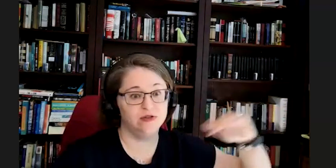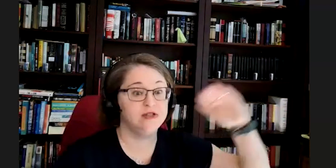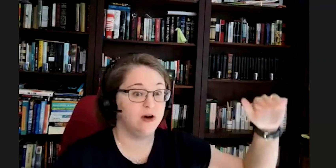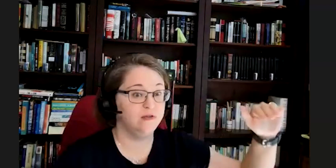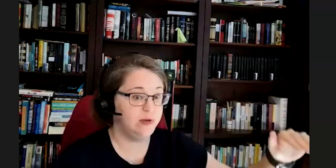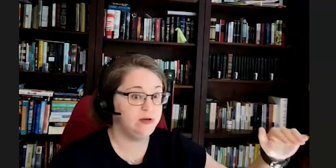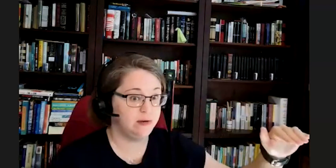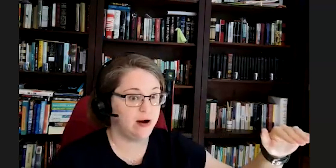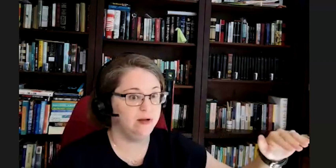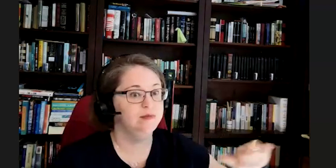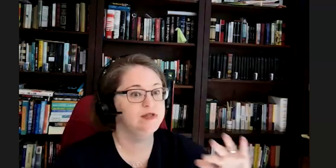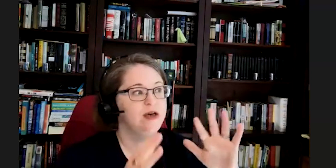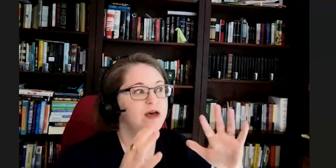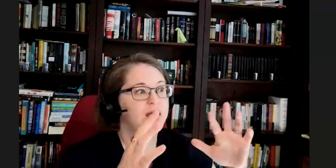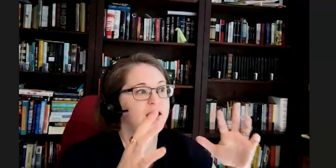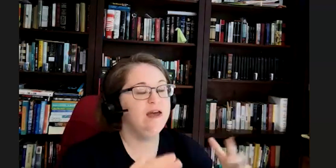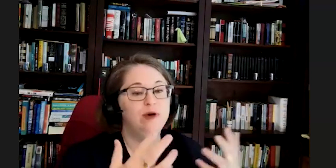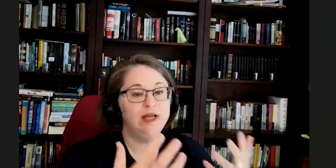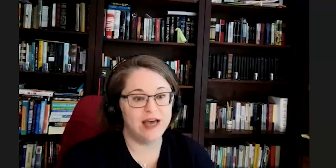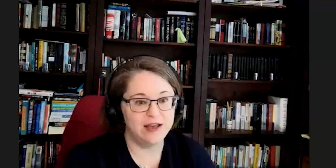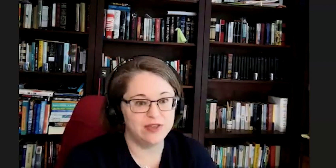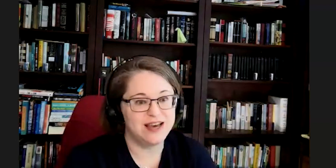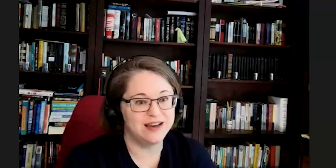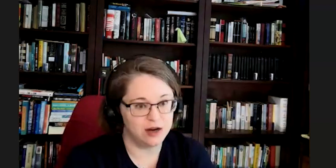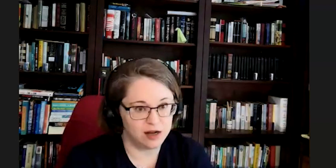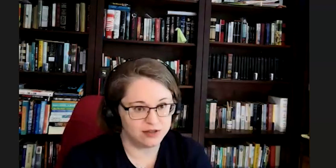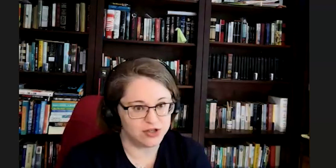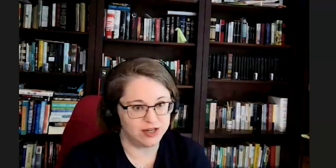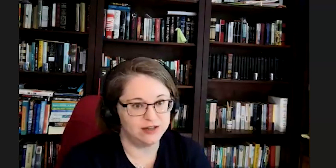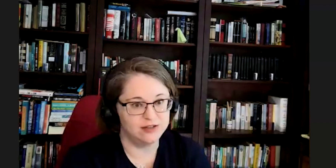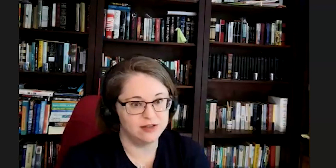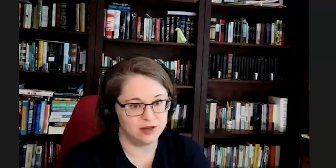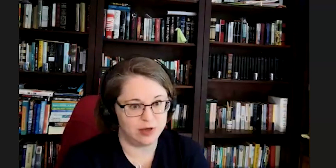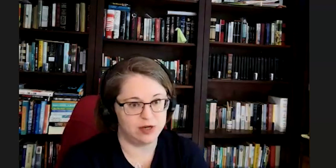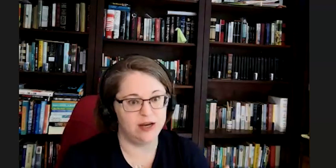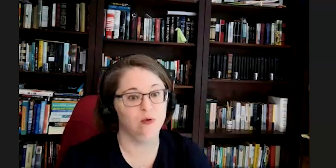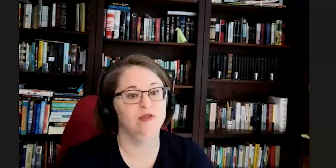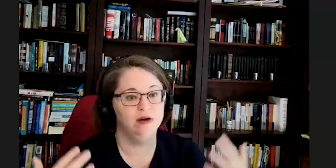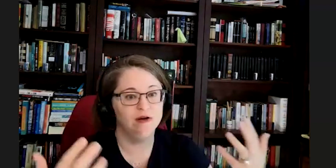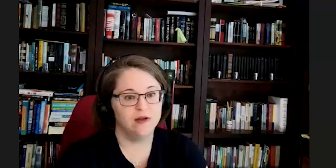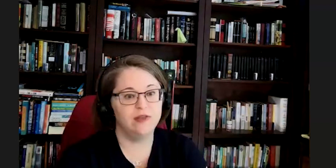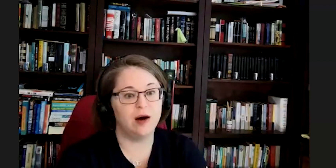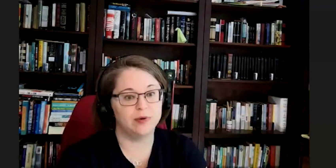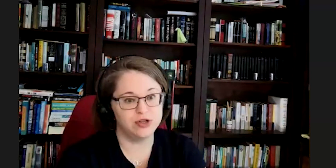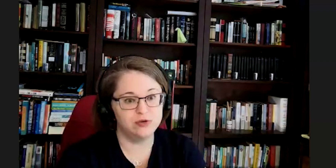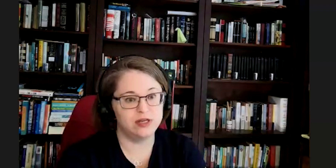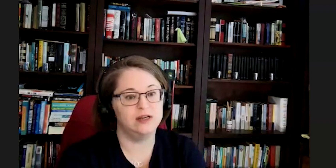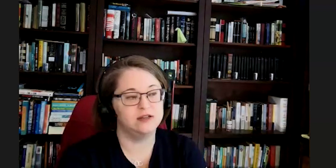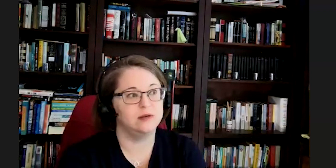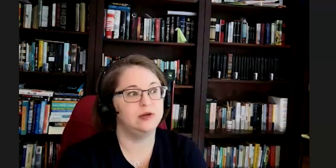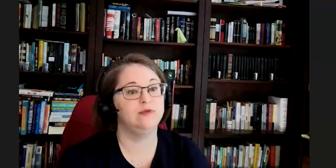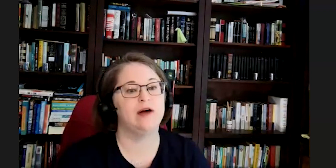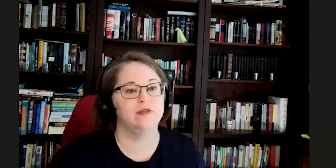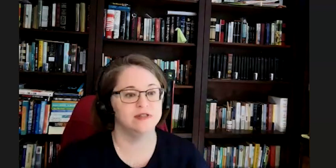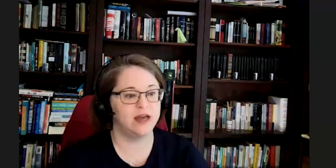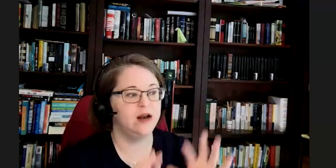to solve community problems if we take the technology to the community, or the opportunity